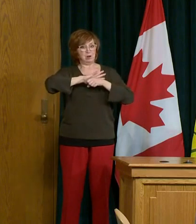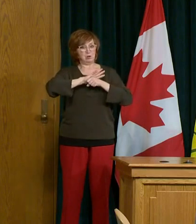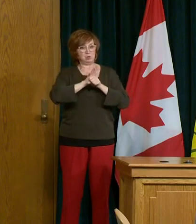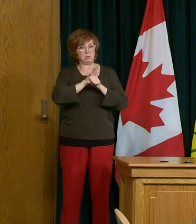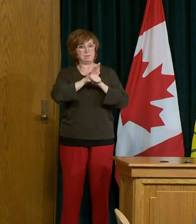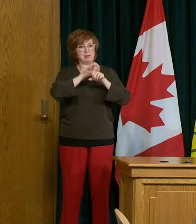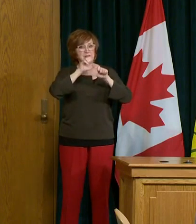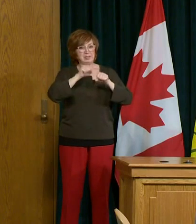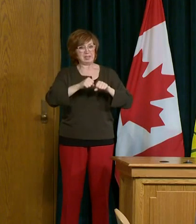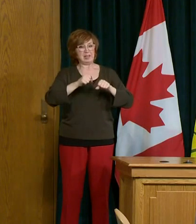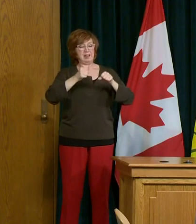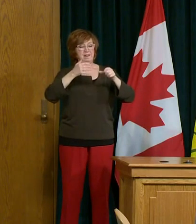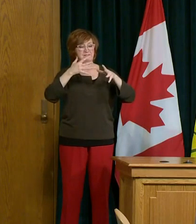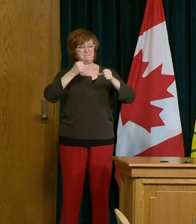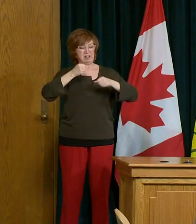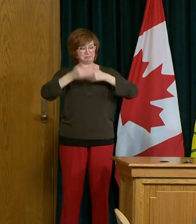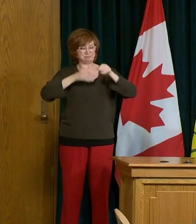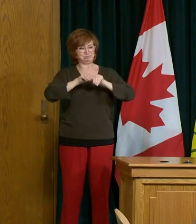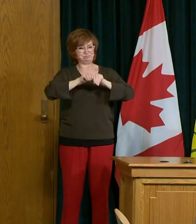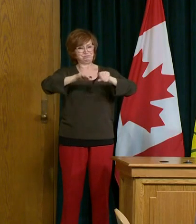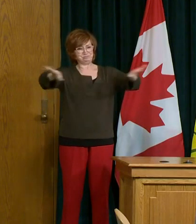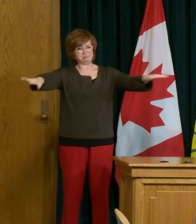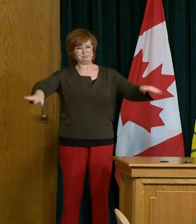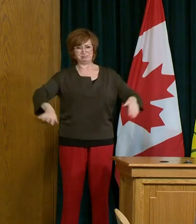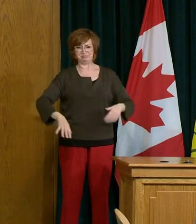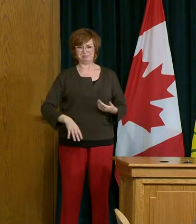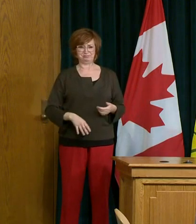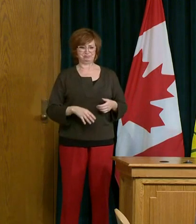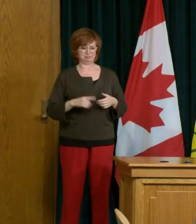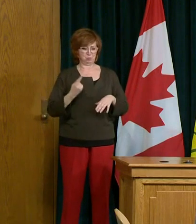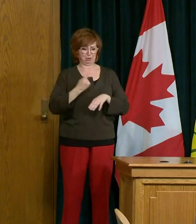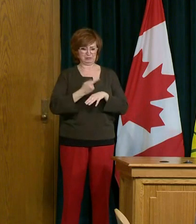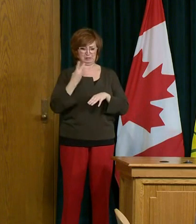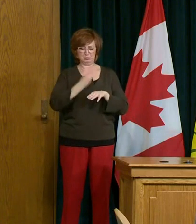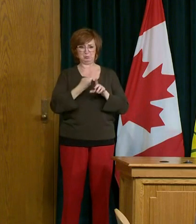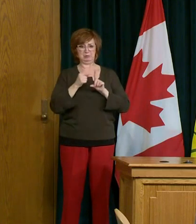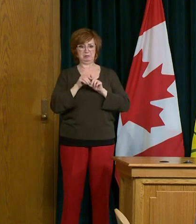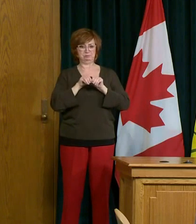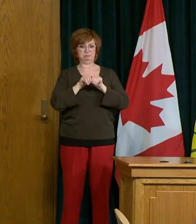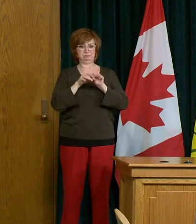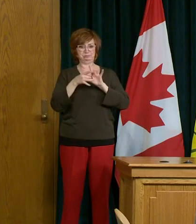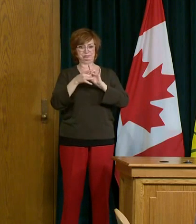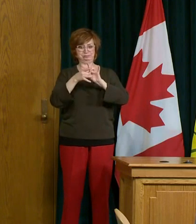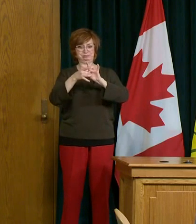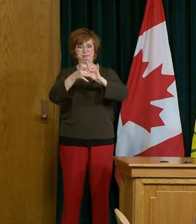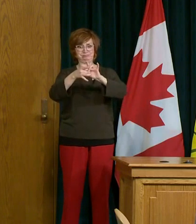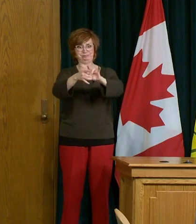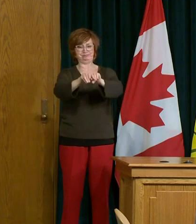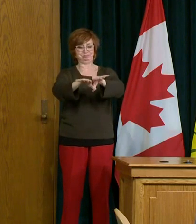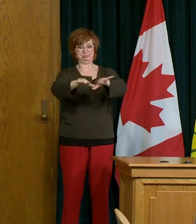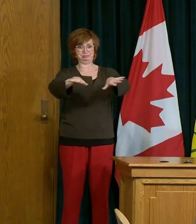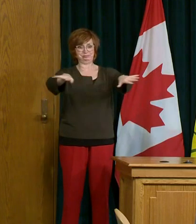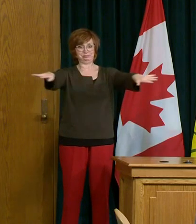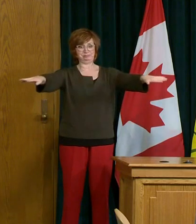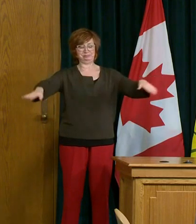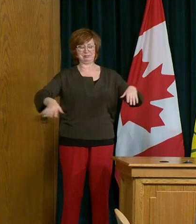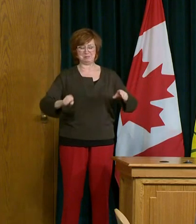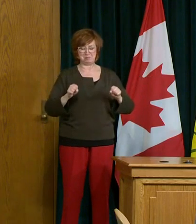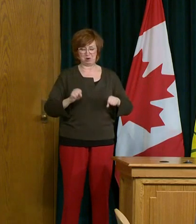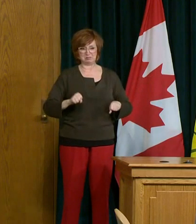we reopen and socialize, we still have to, for the most part, maintain that discipline around physical distancing